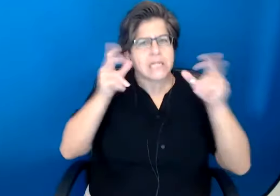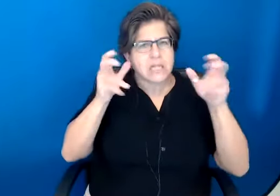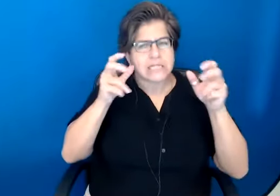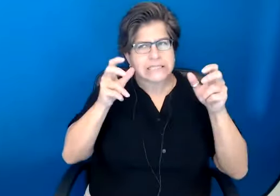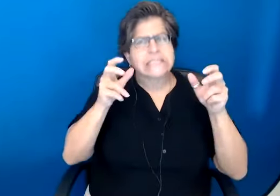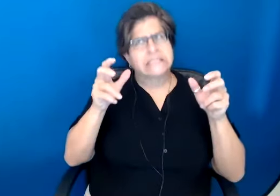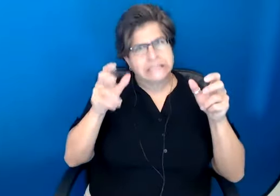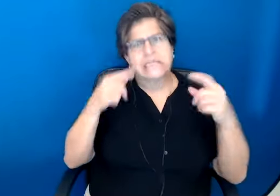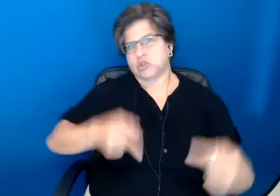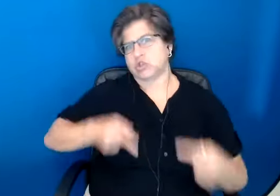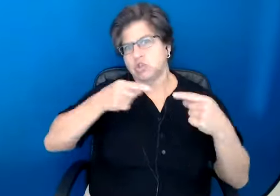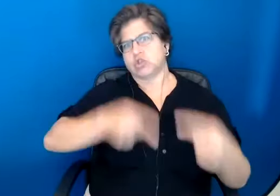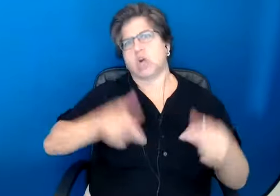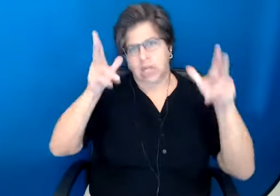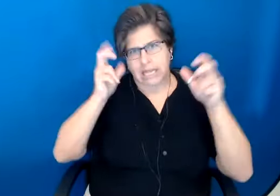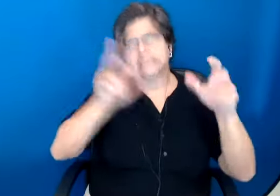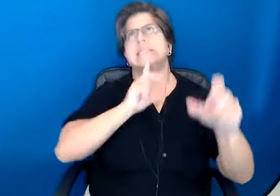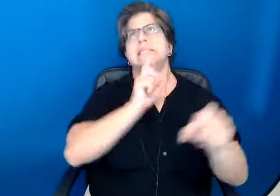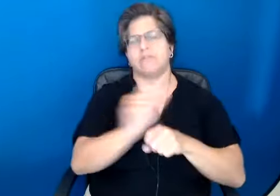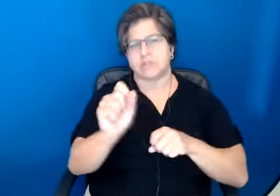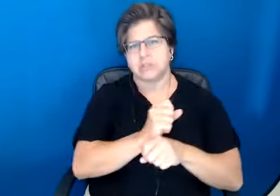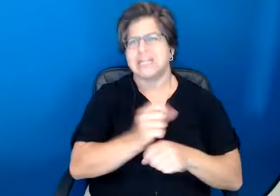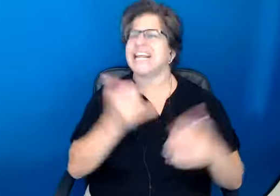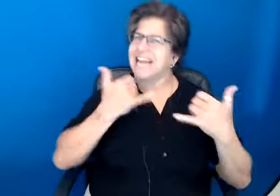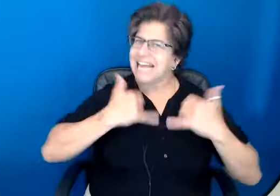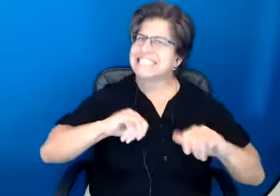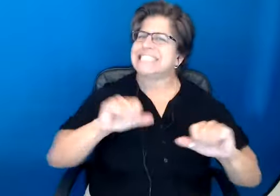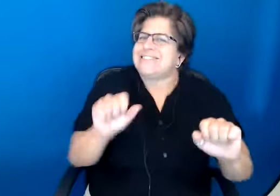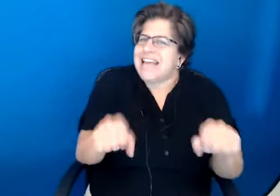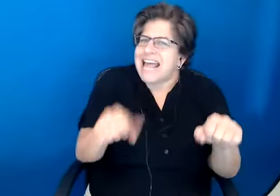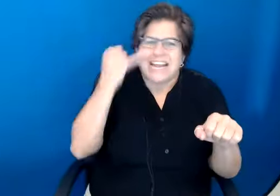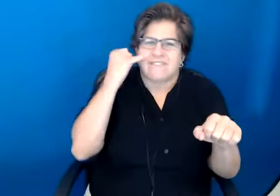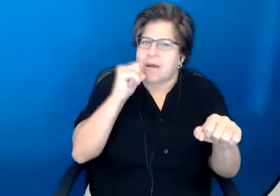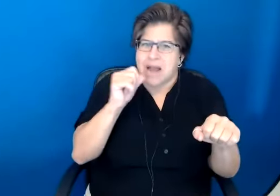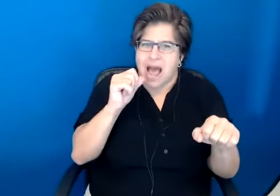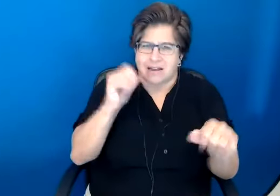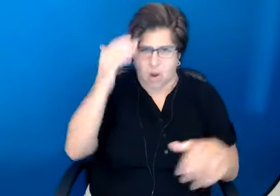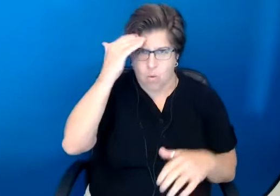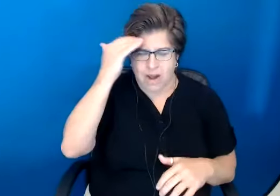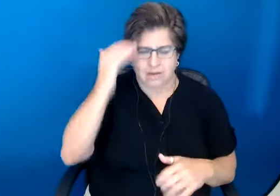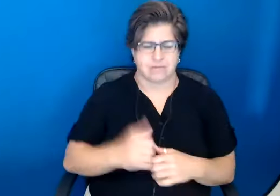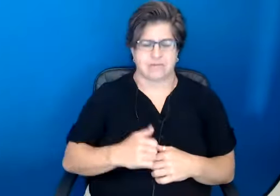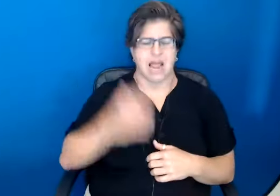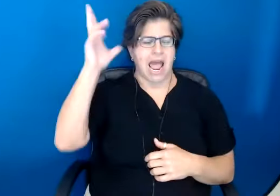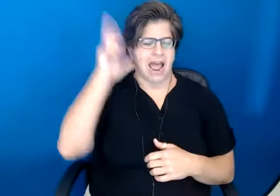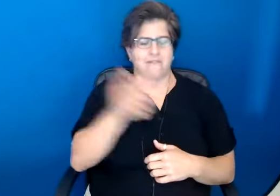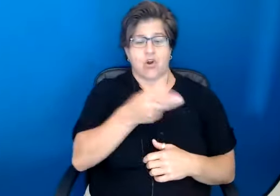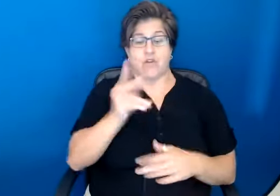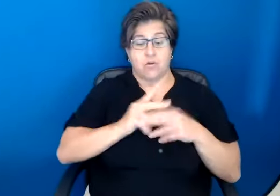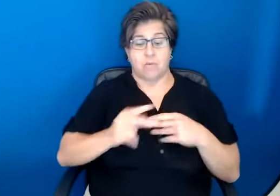that person as they are, where they should be, and I'm telling somebody else to do that, and I'm not actually doing it in my own life.